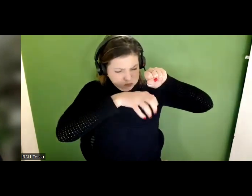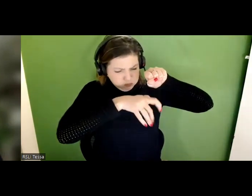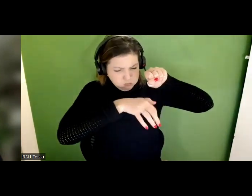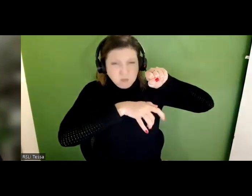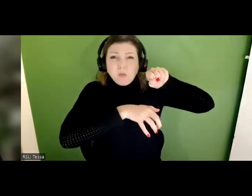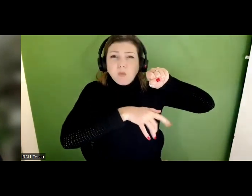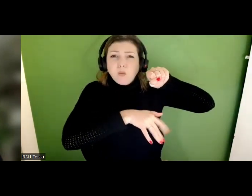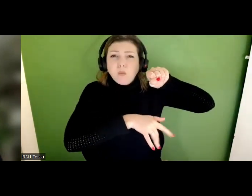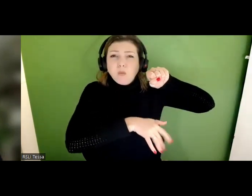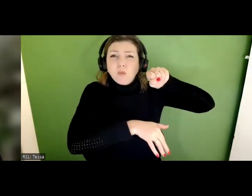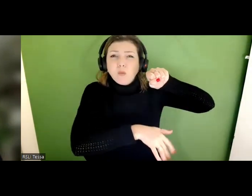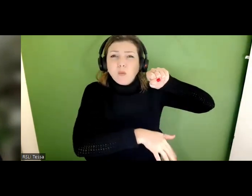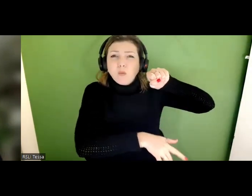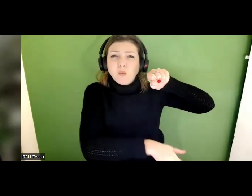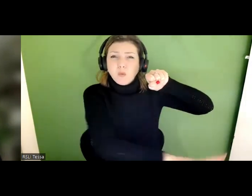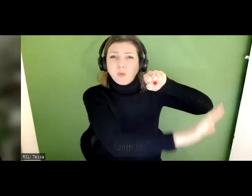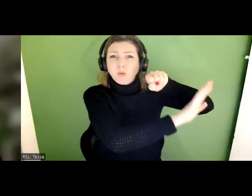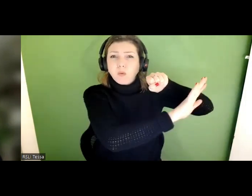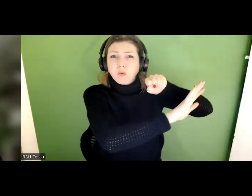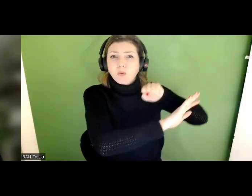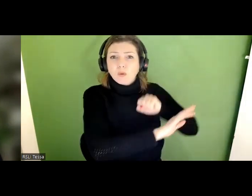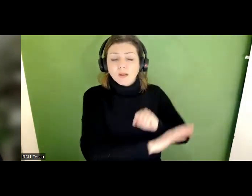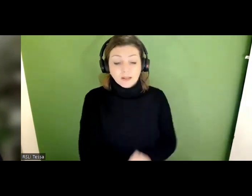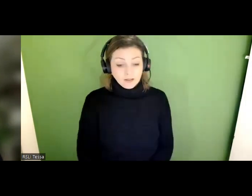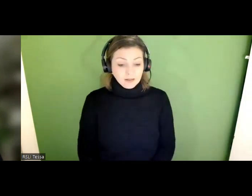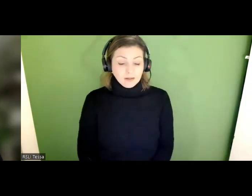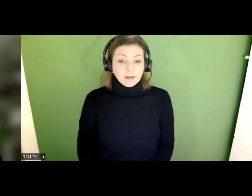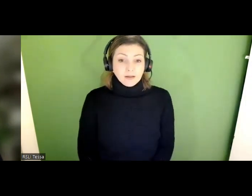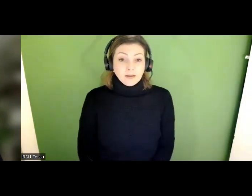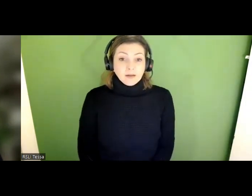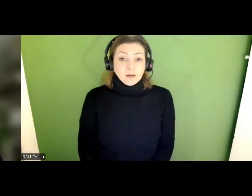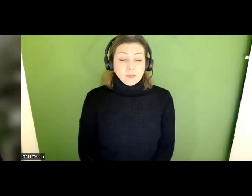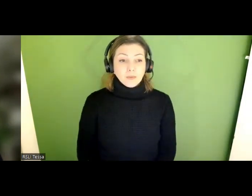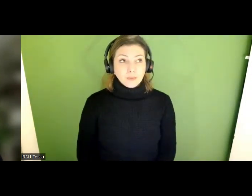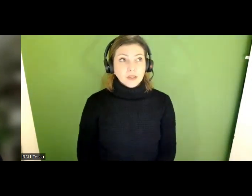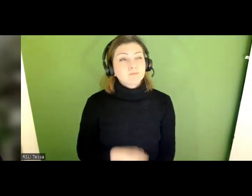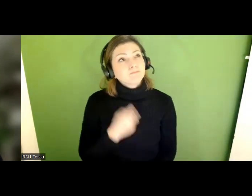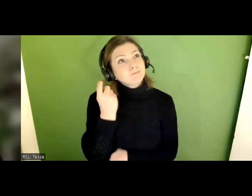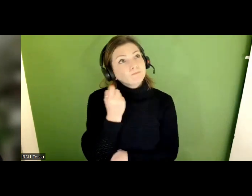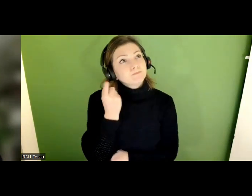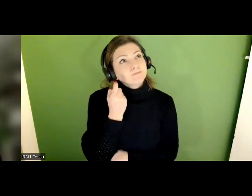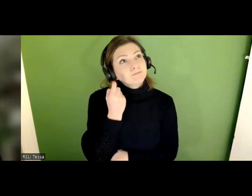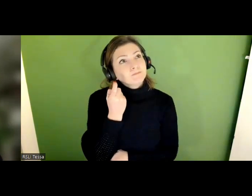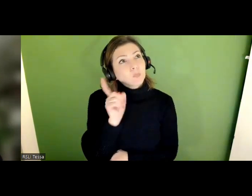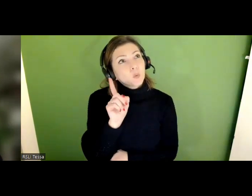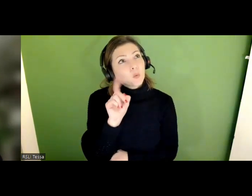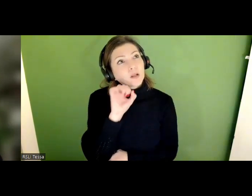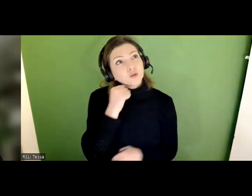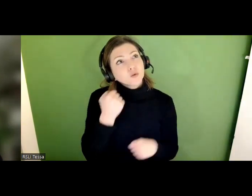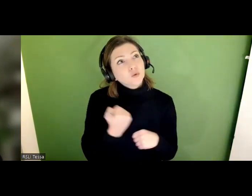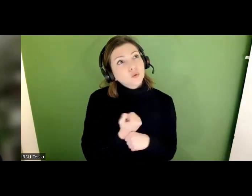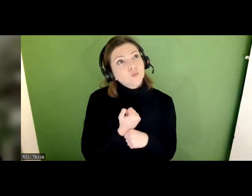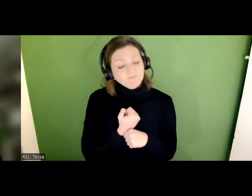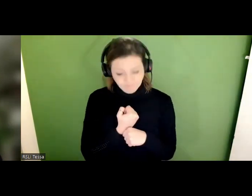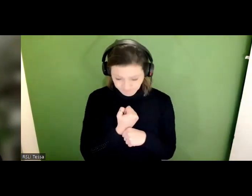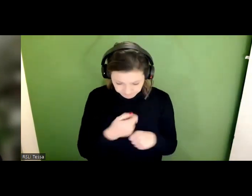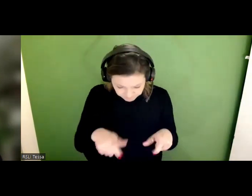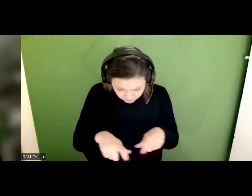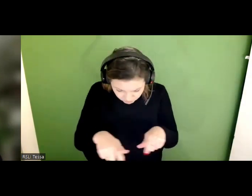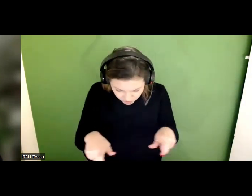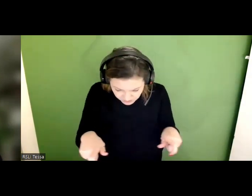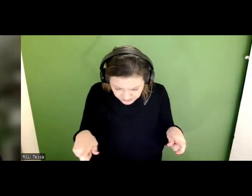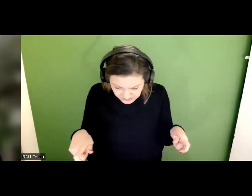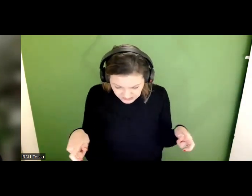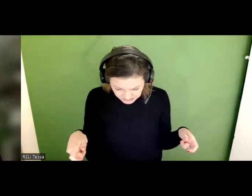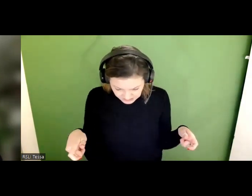water splashed onto the ground. Polly was just wondering what she was going to do about the thick brown ring of mud all